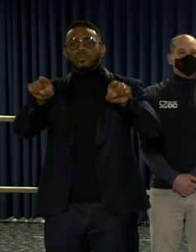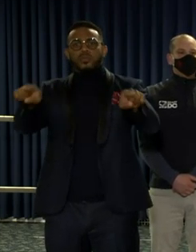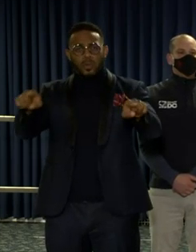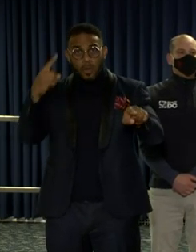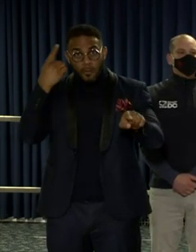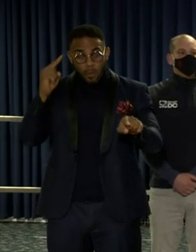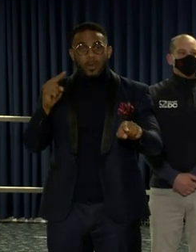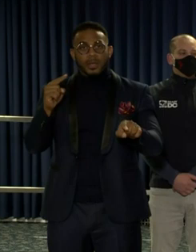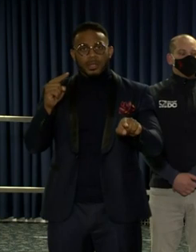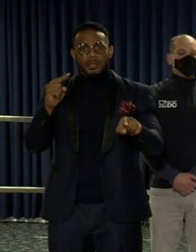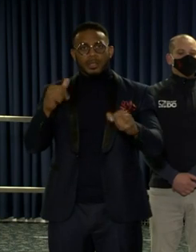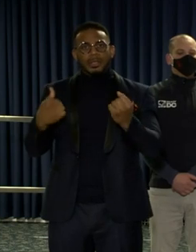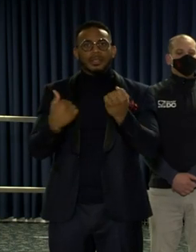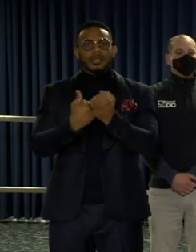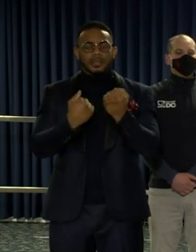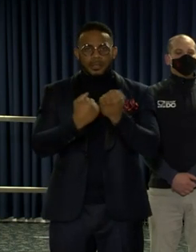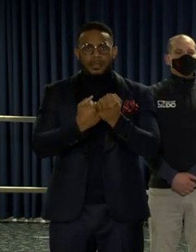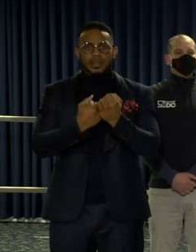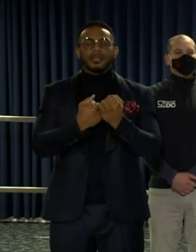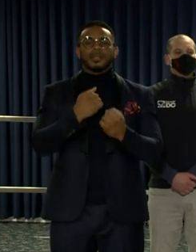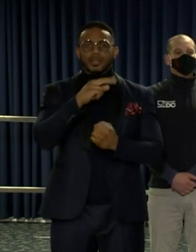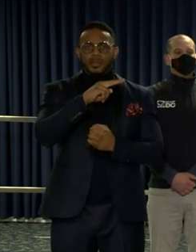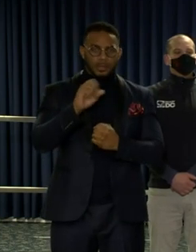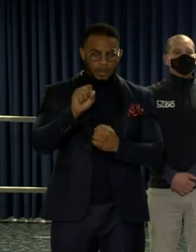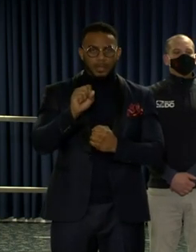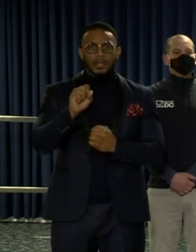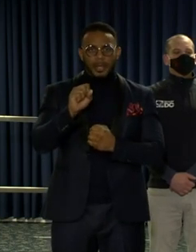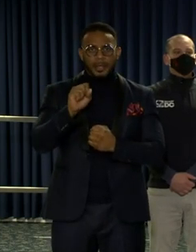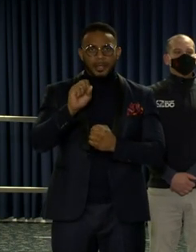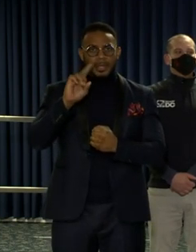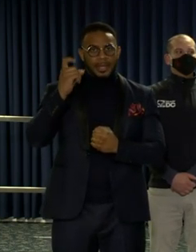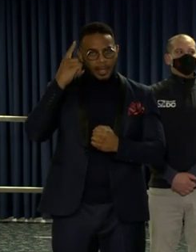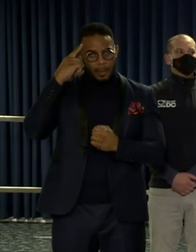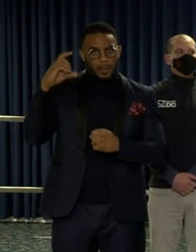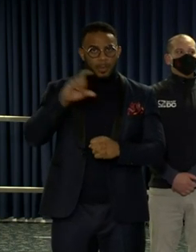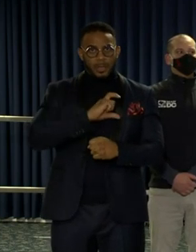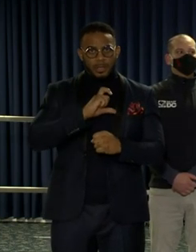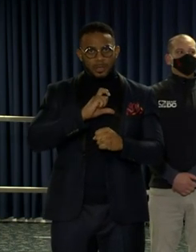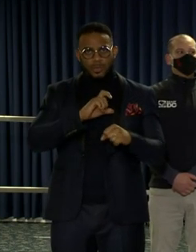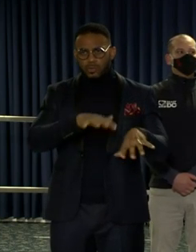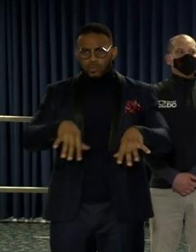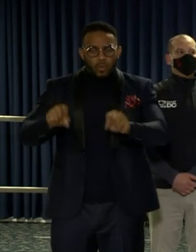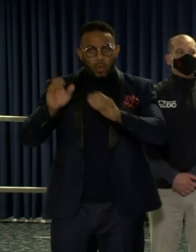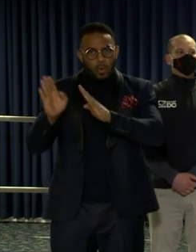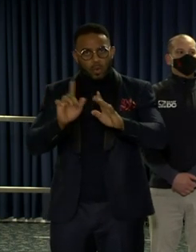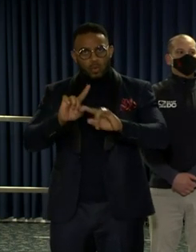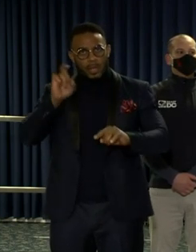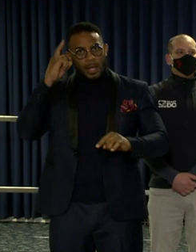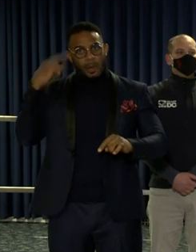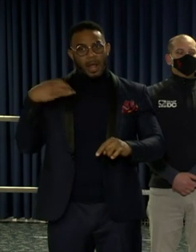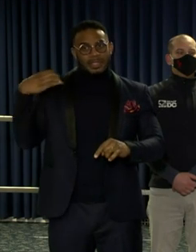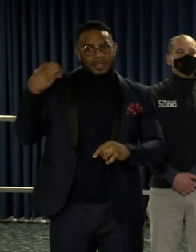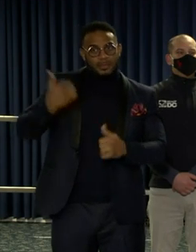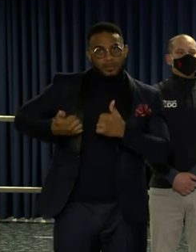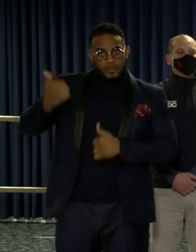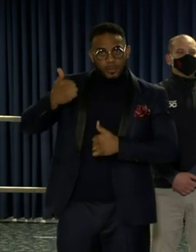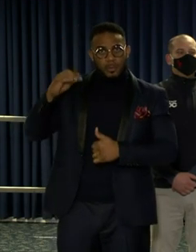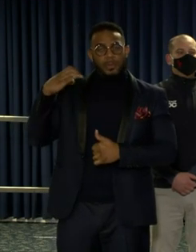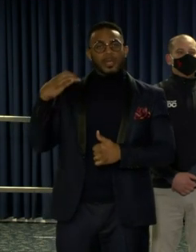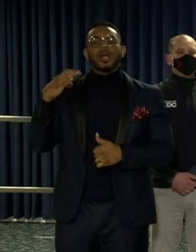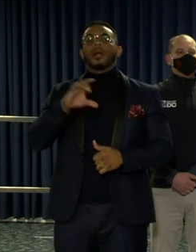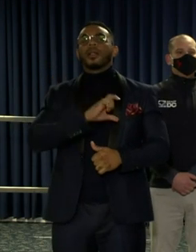the United States Capitol Police in restoring order to the Capitol, and our chief of police